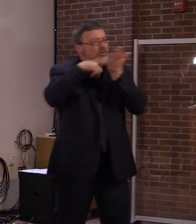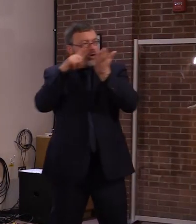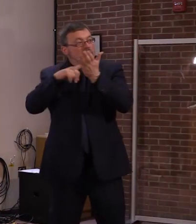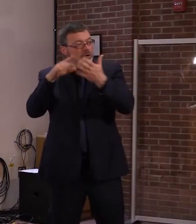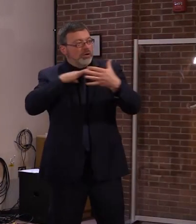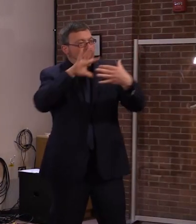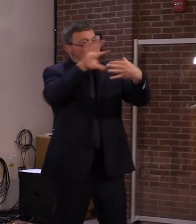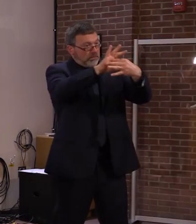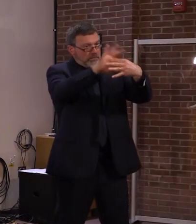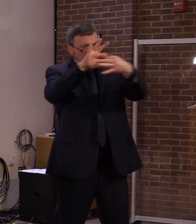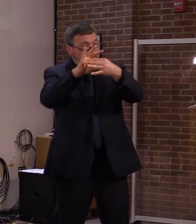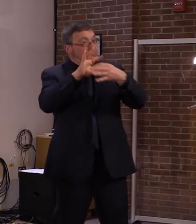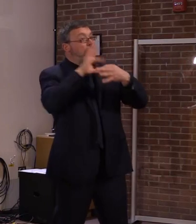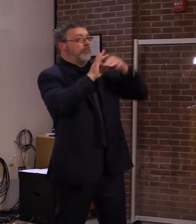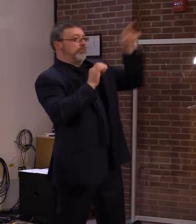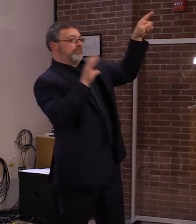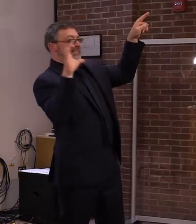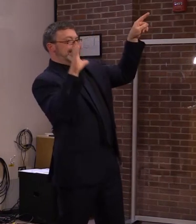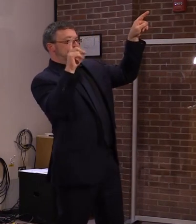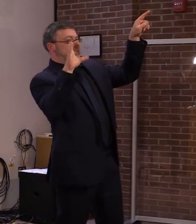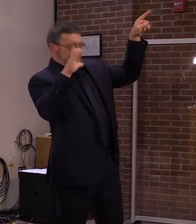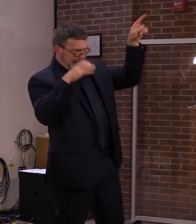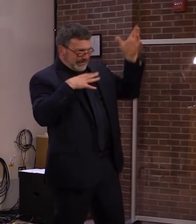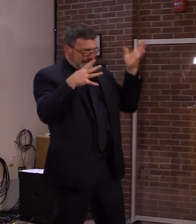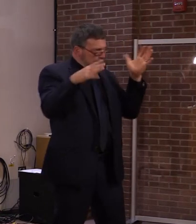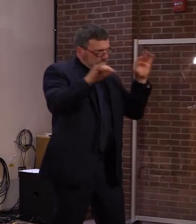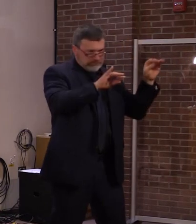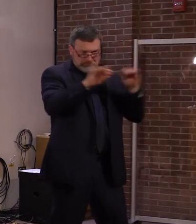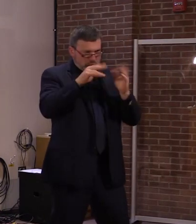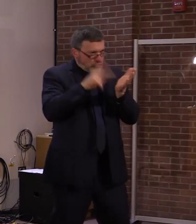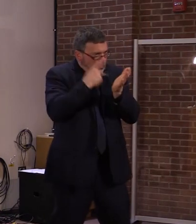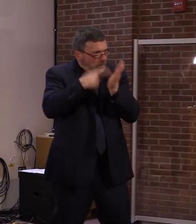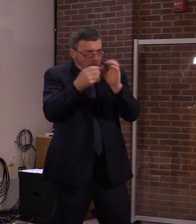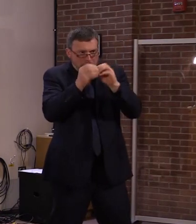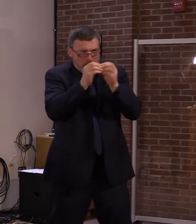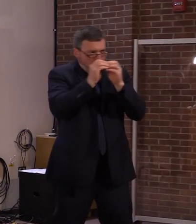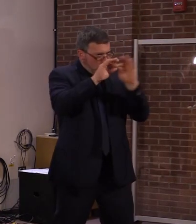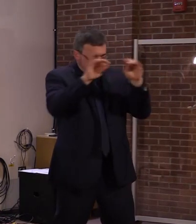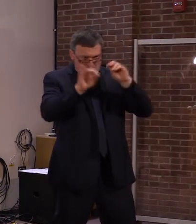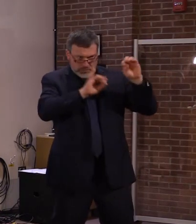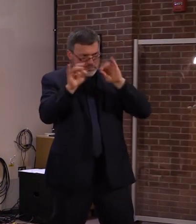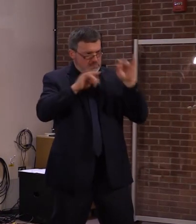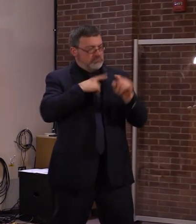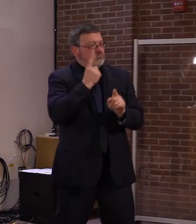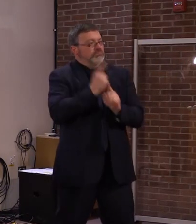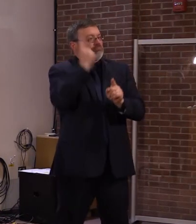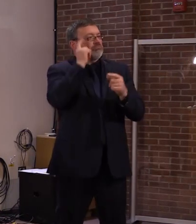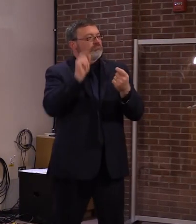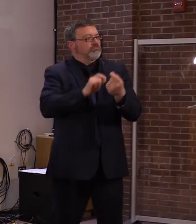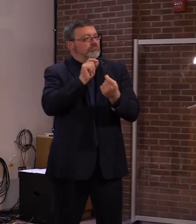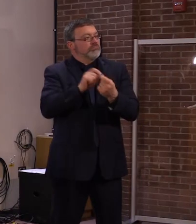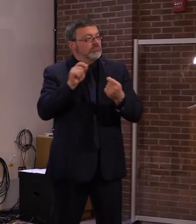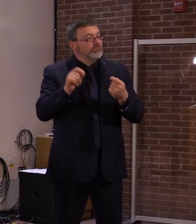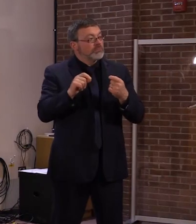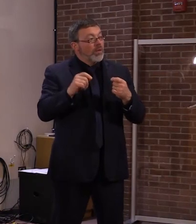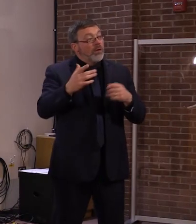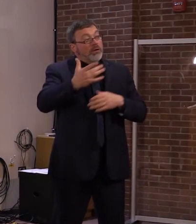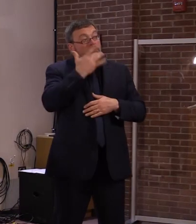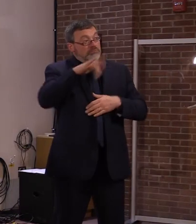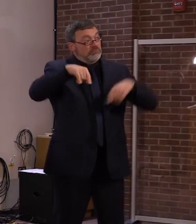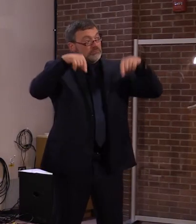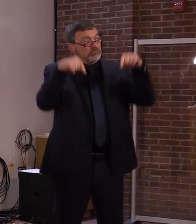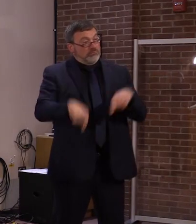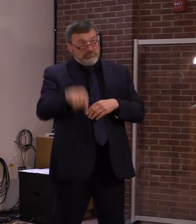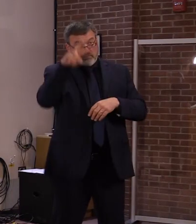know from our data, one thing that is exciting is that Vermont has administered its 1 millionth dose of the vaccine. So that includes first